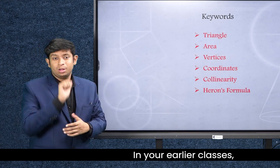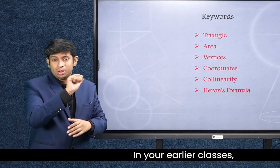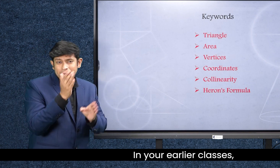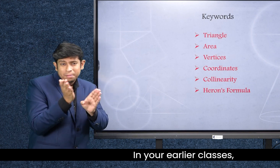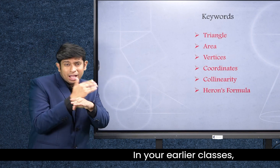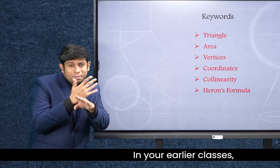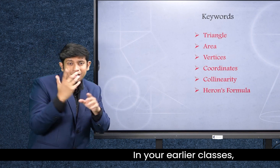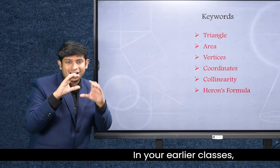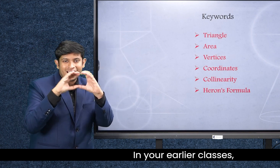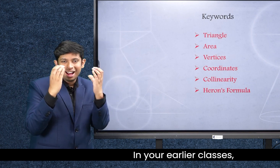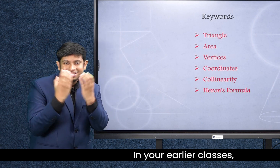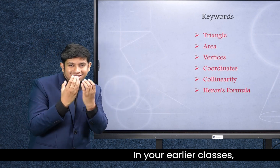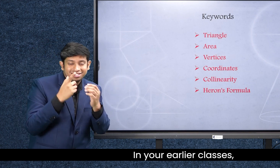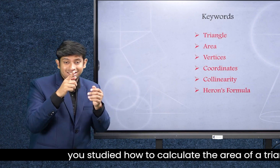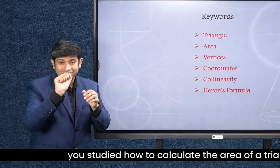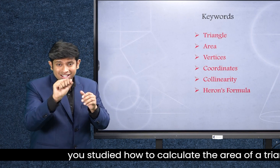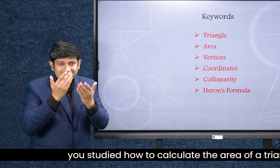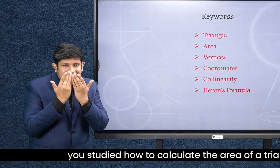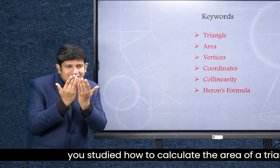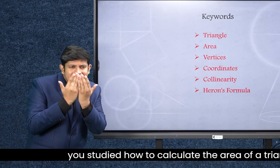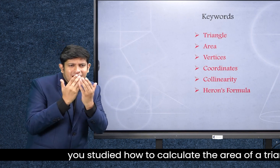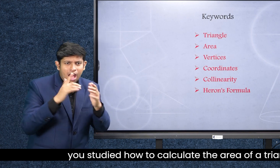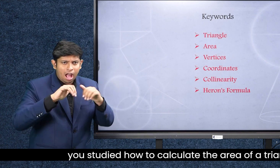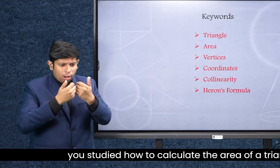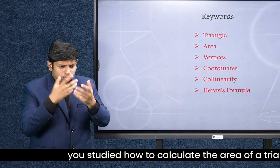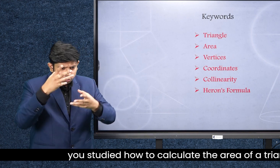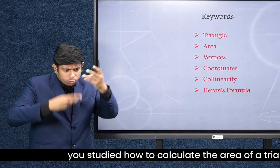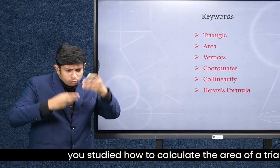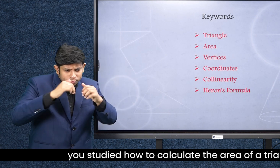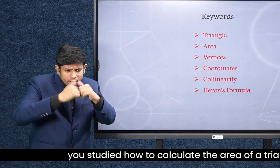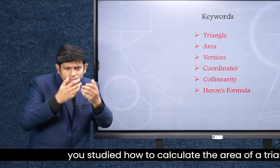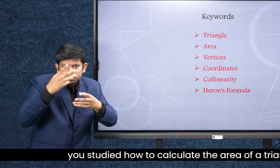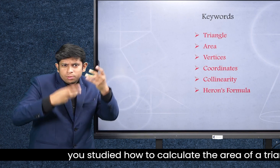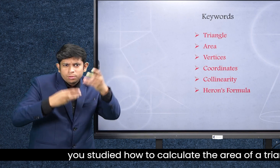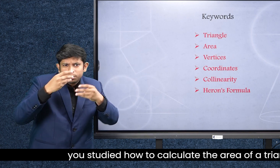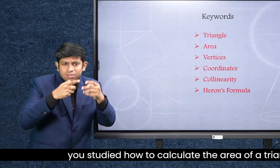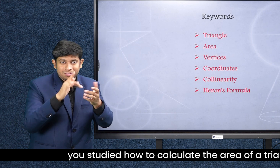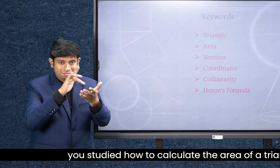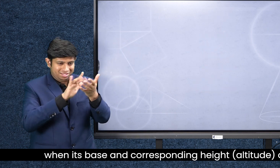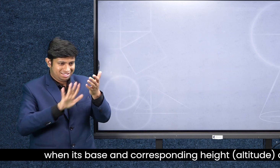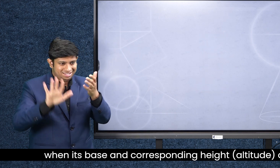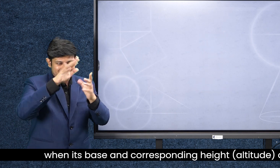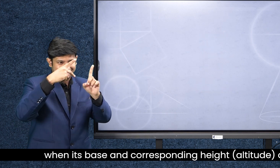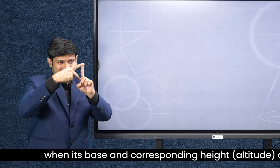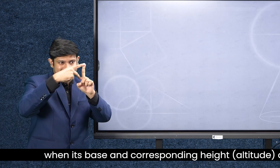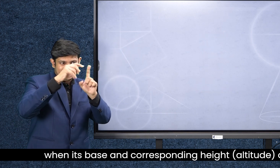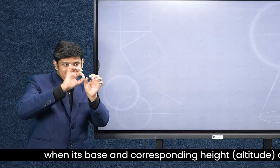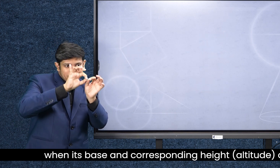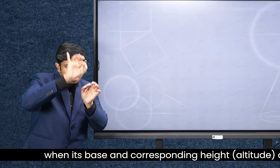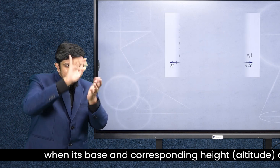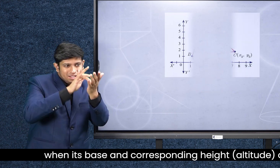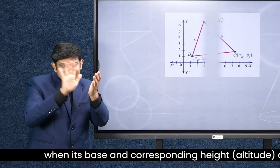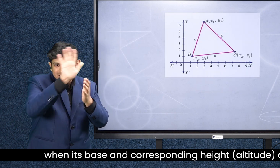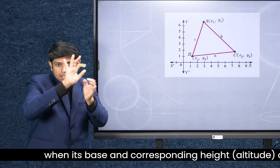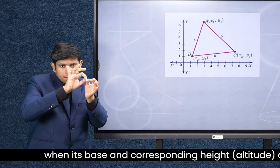In your earlier classes, you studied how to calculate the area of a triangle when its base and corresponding height are